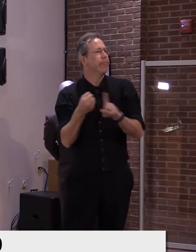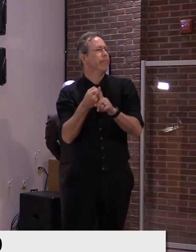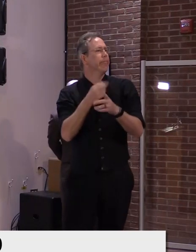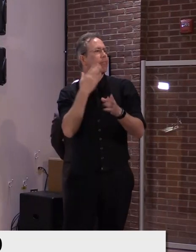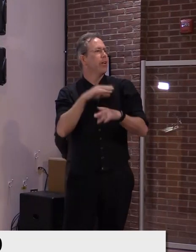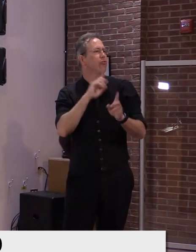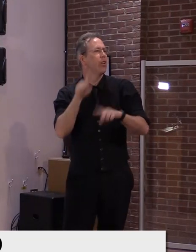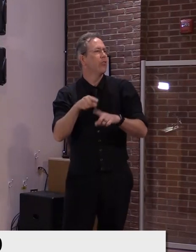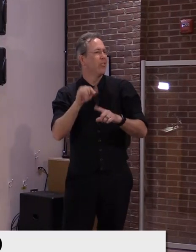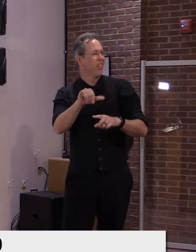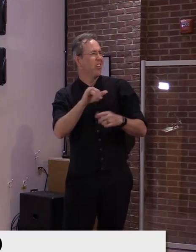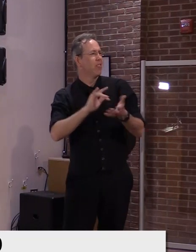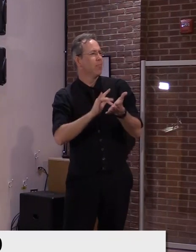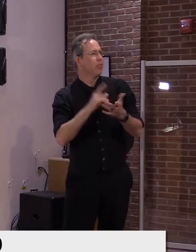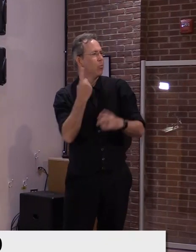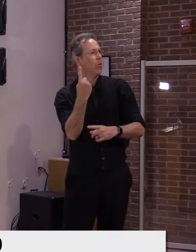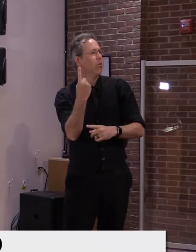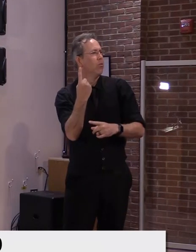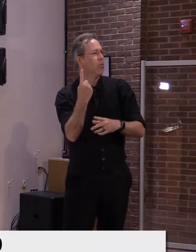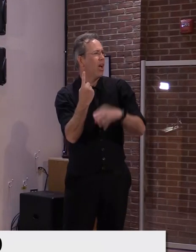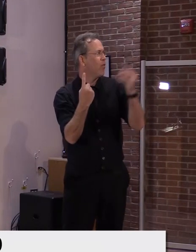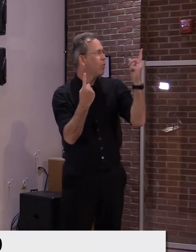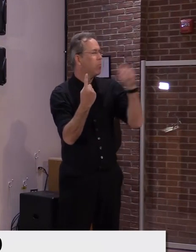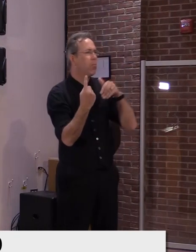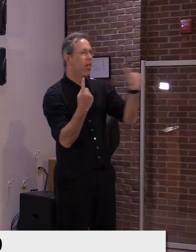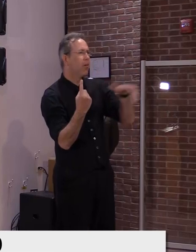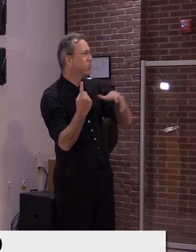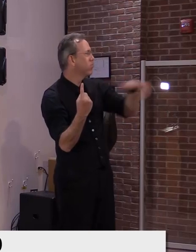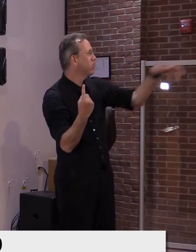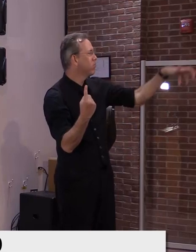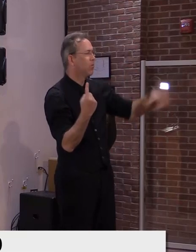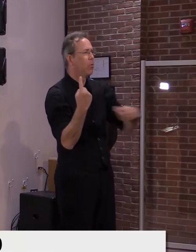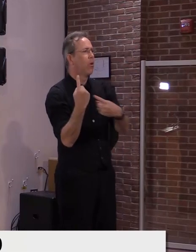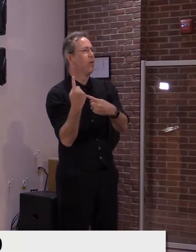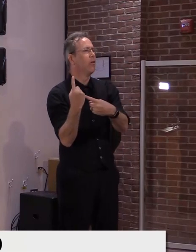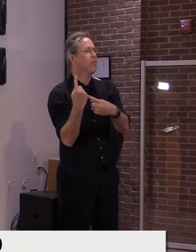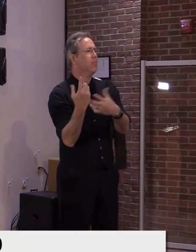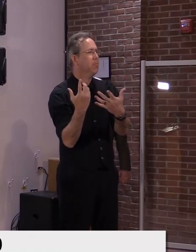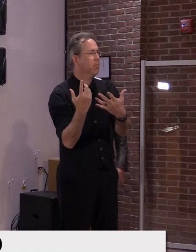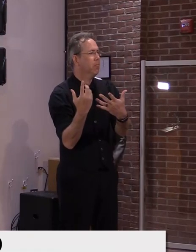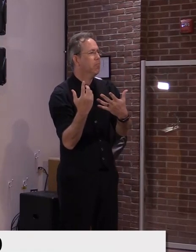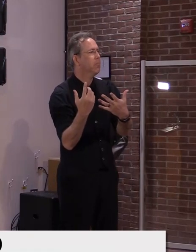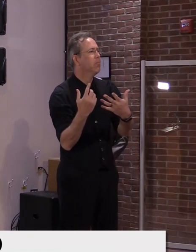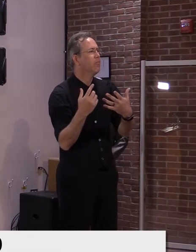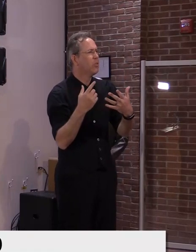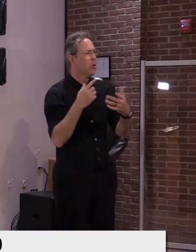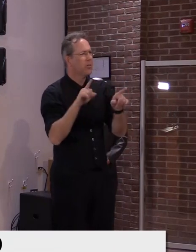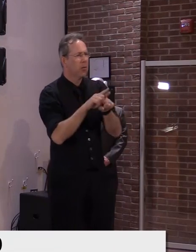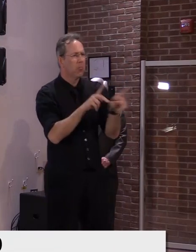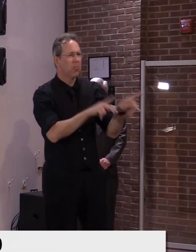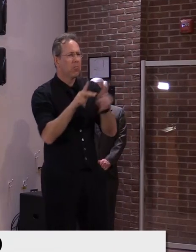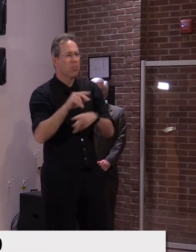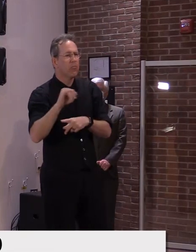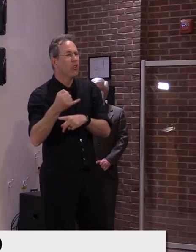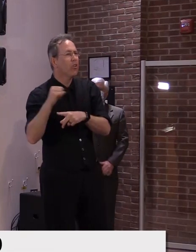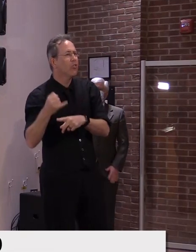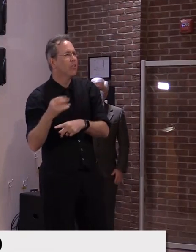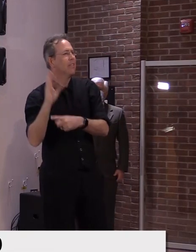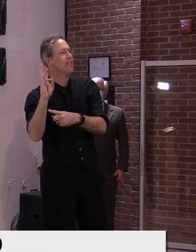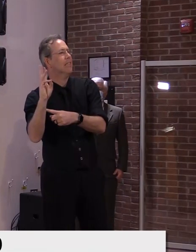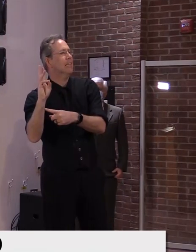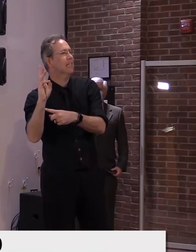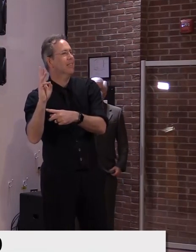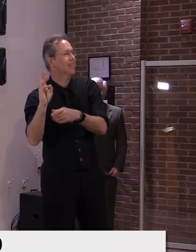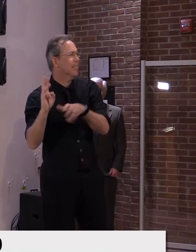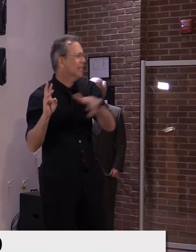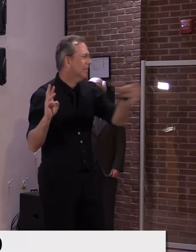And it's been a little better worked out with some recent literature in the New England Journal of Medicine, which I'm sure when the ACIP looks